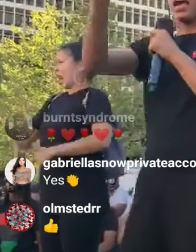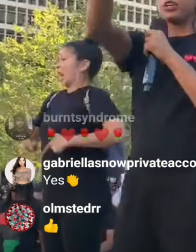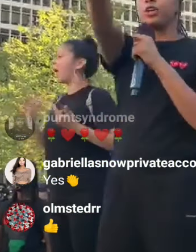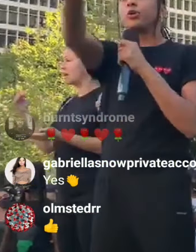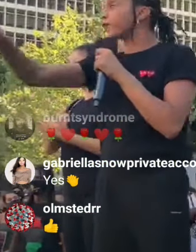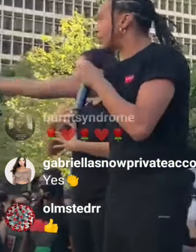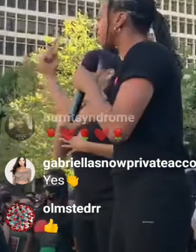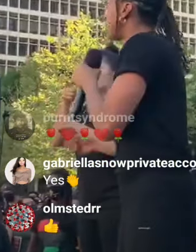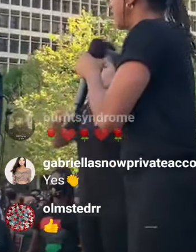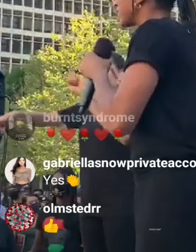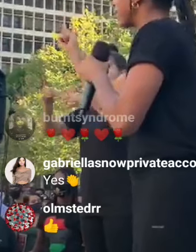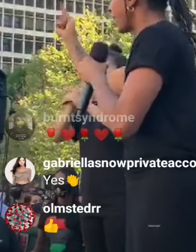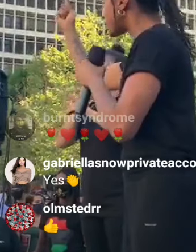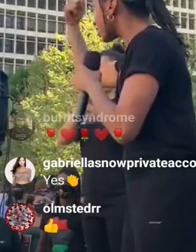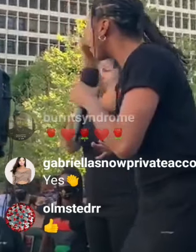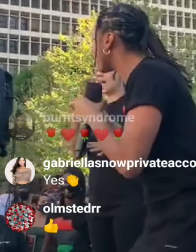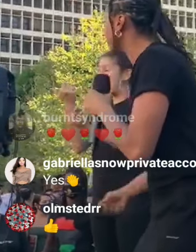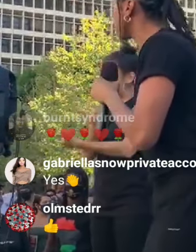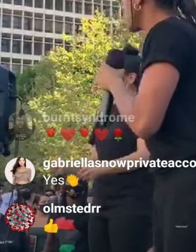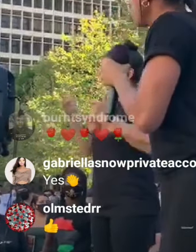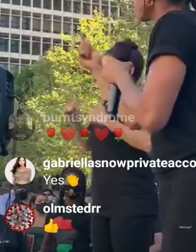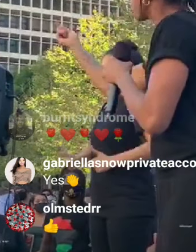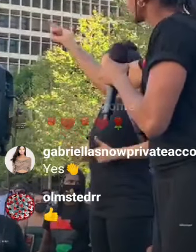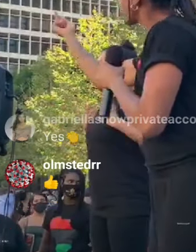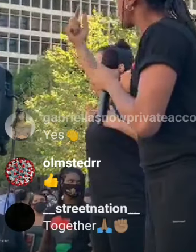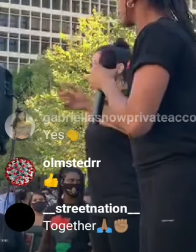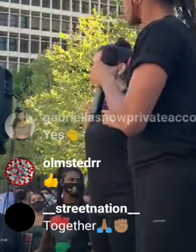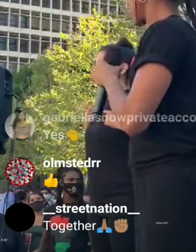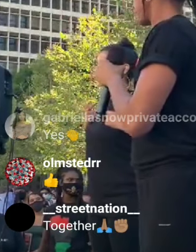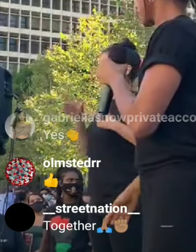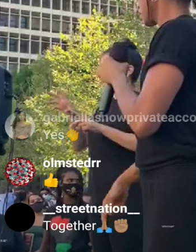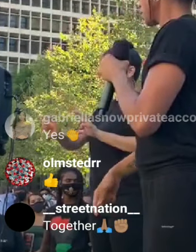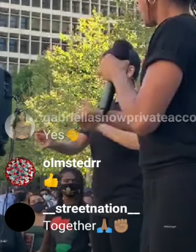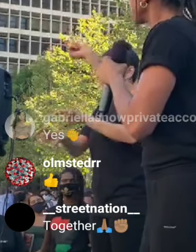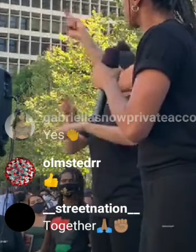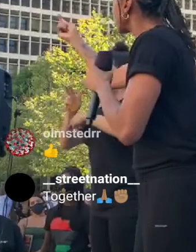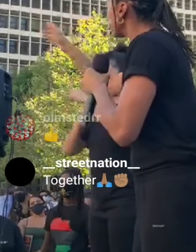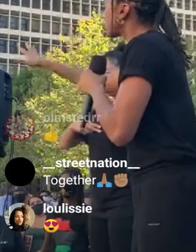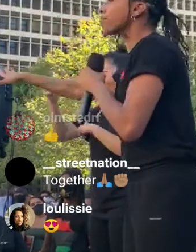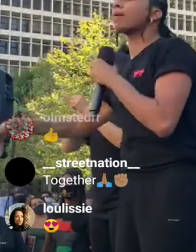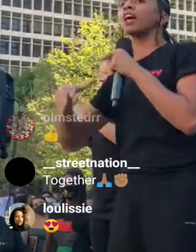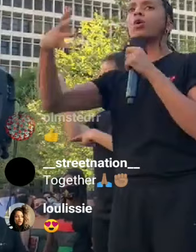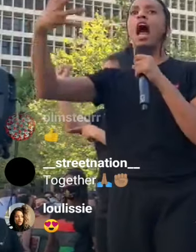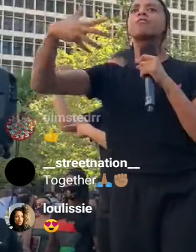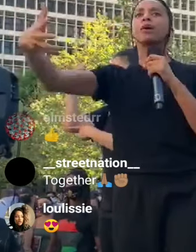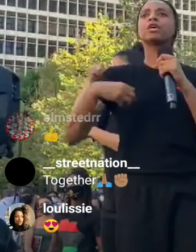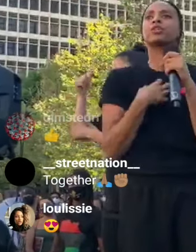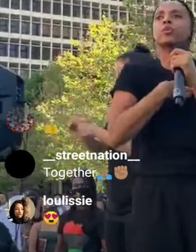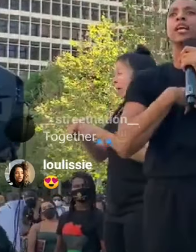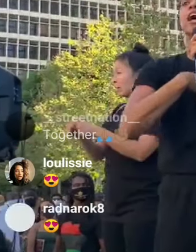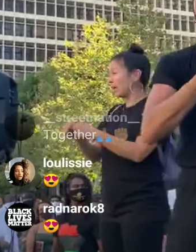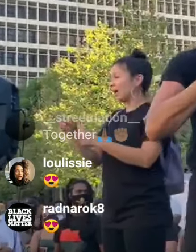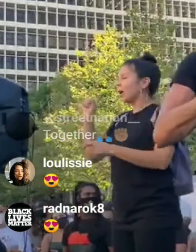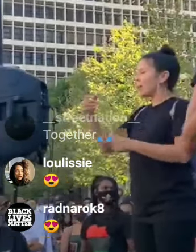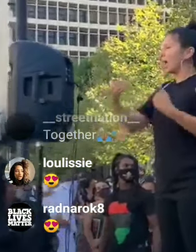gone tomorrow. It will tell you that that feeling of joy and that feeling of success and that feeling of purpose, that it will